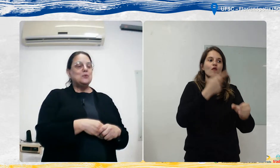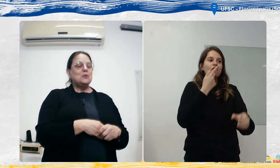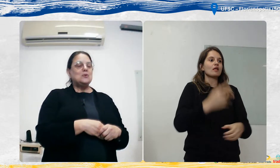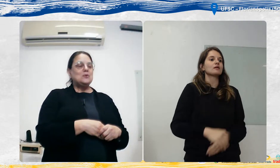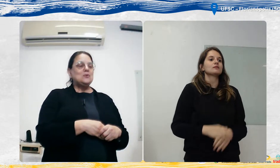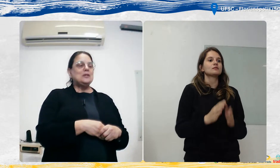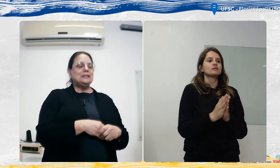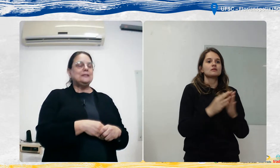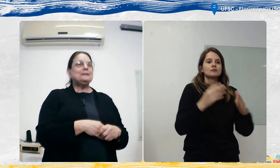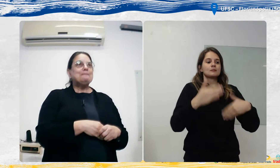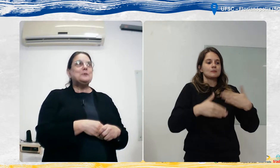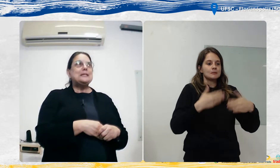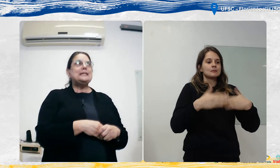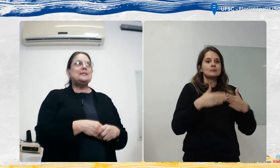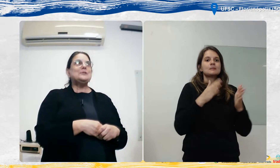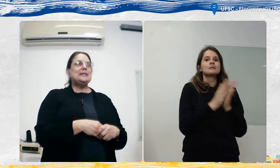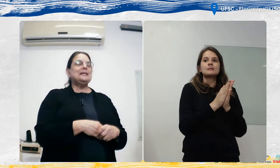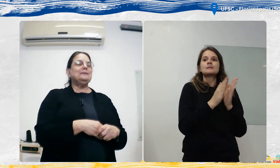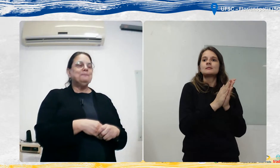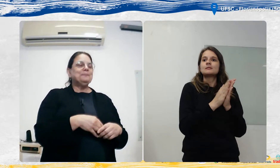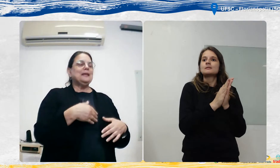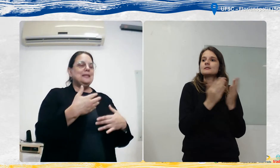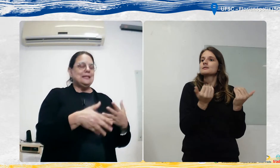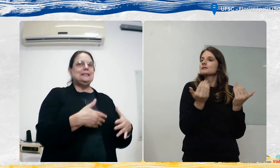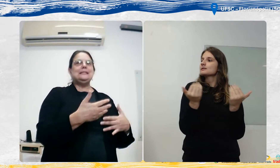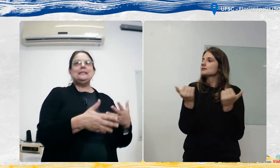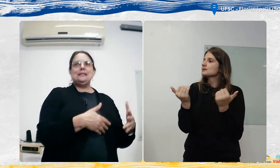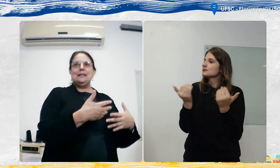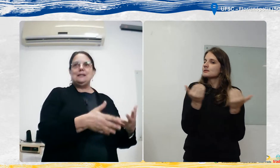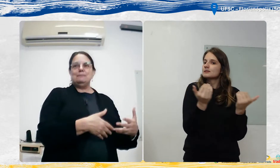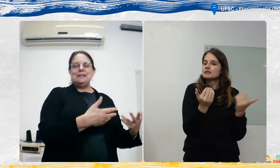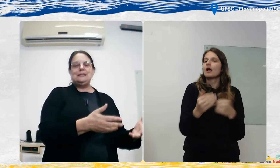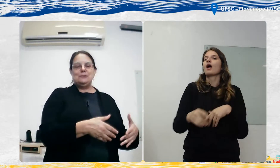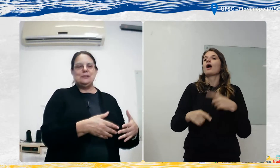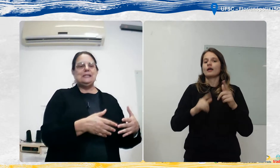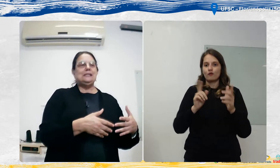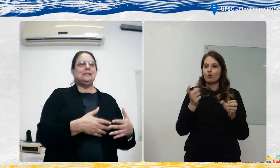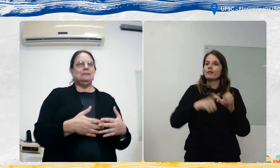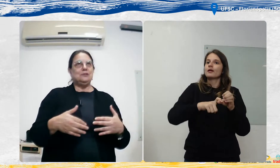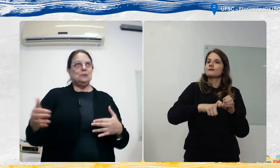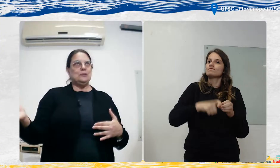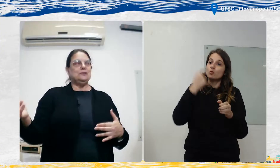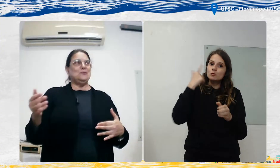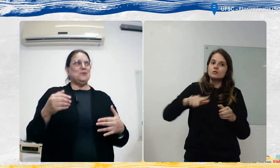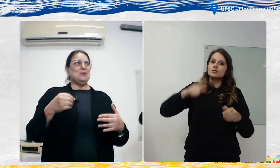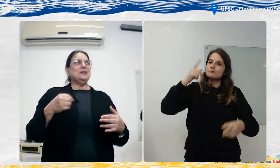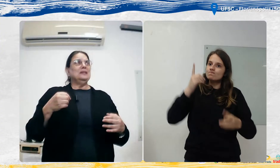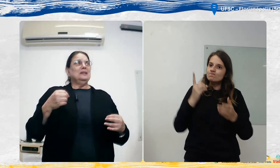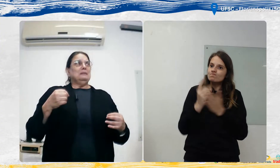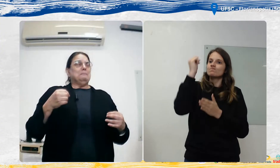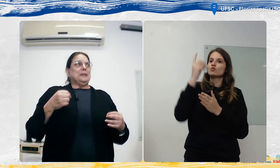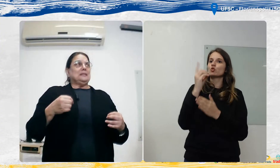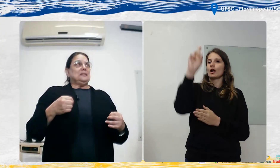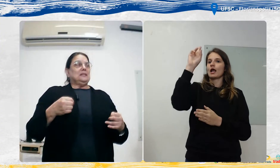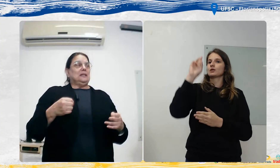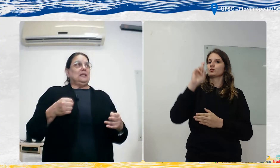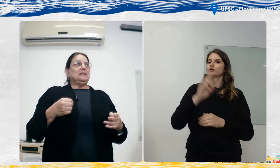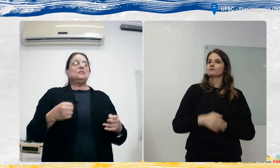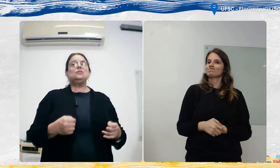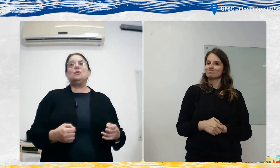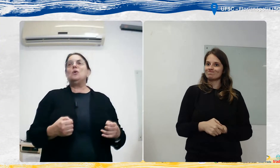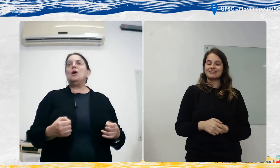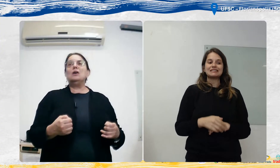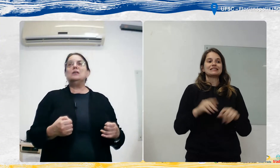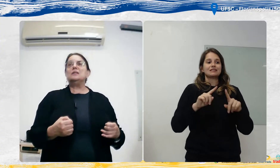ate crow and just, okay. And then I did it. I got my degree and so on and so forth. But